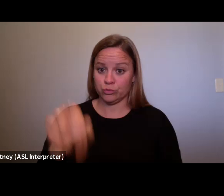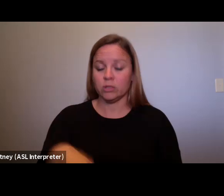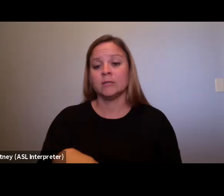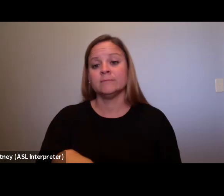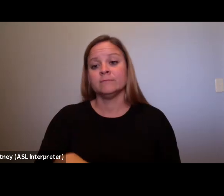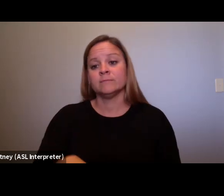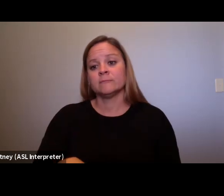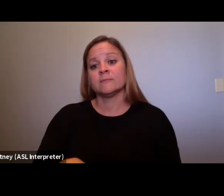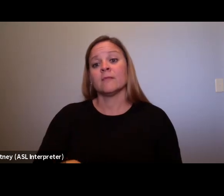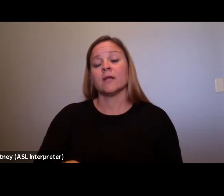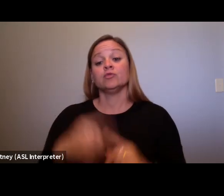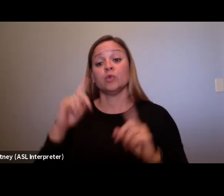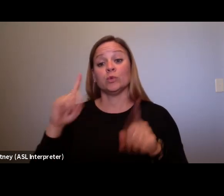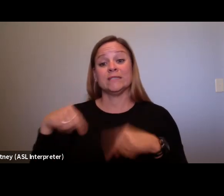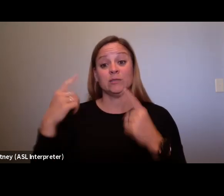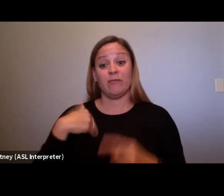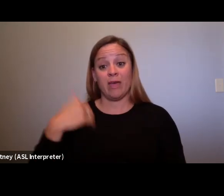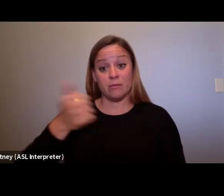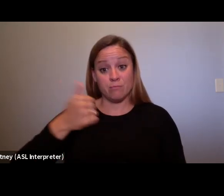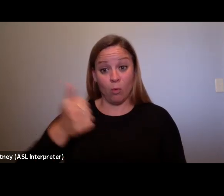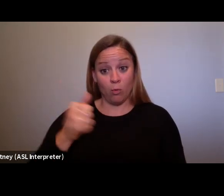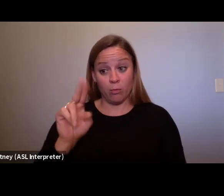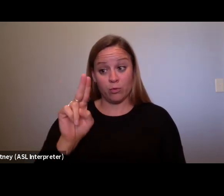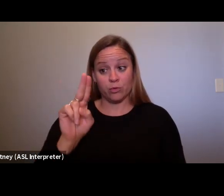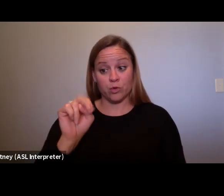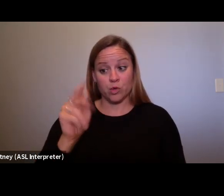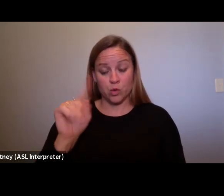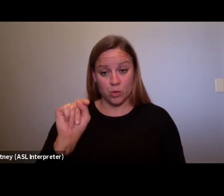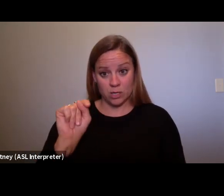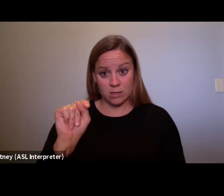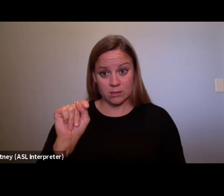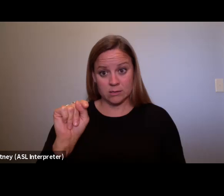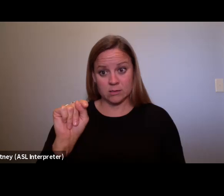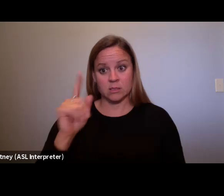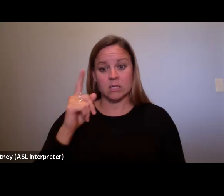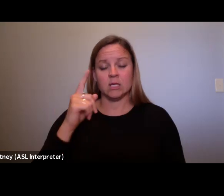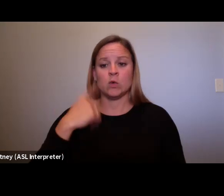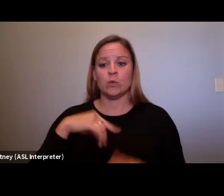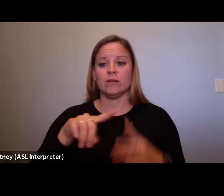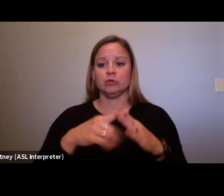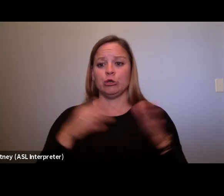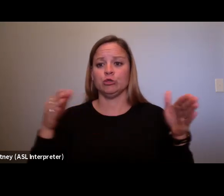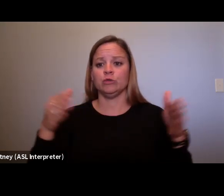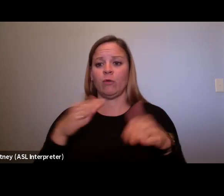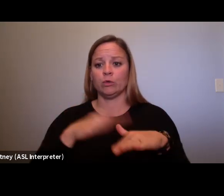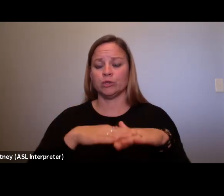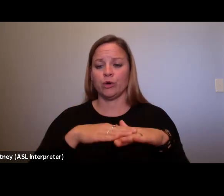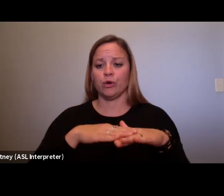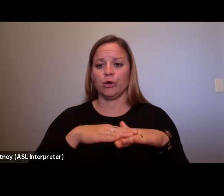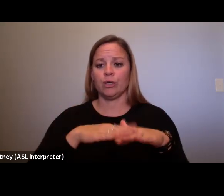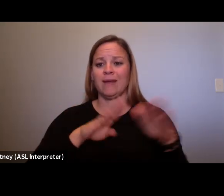Since we've had the mobile unit in operation, we've really started to focus on